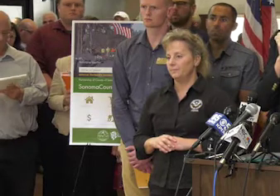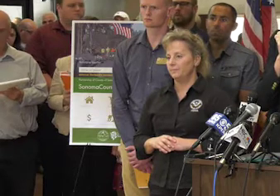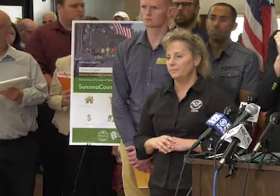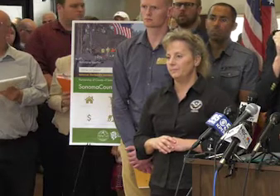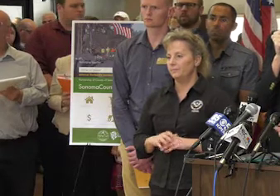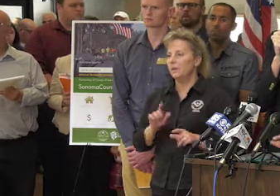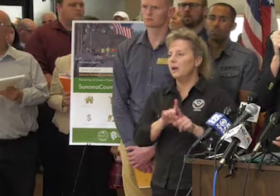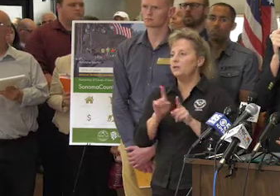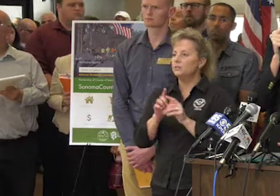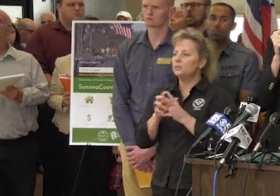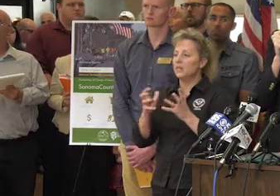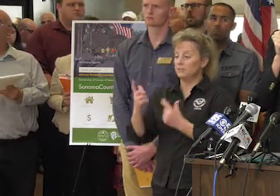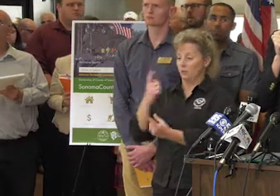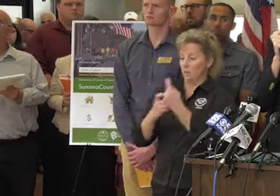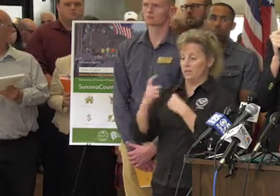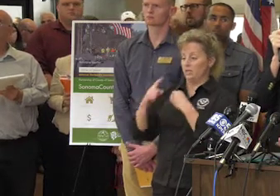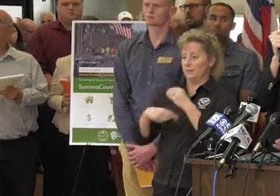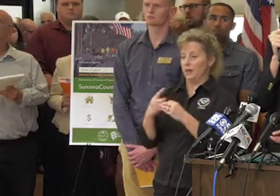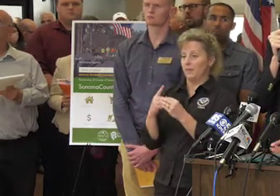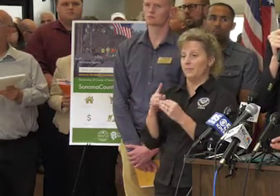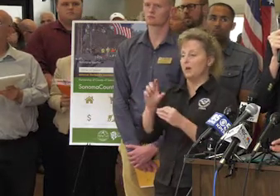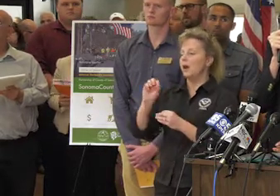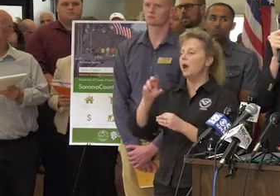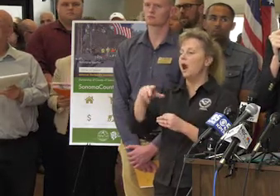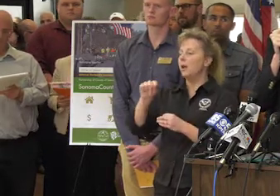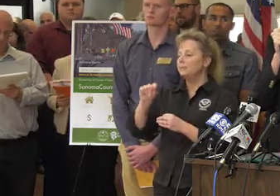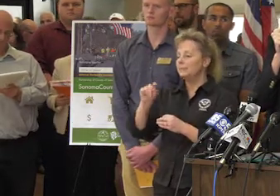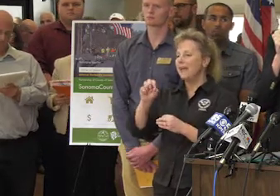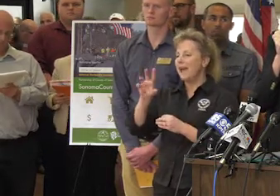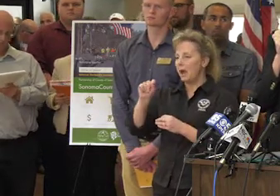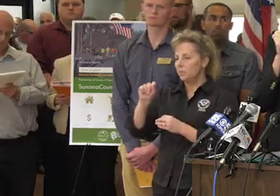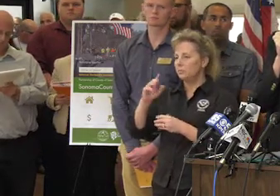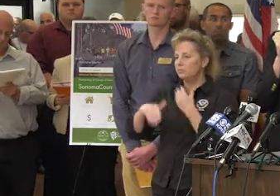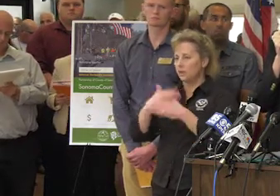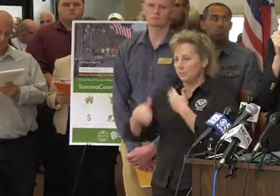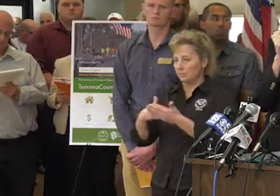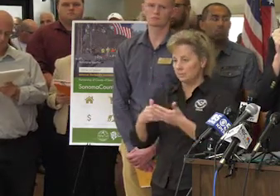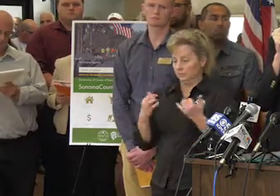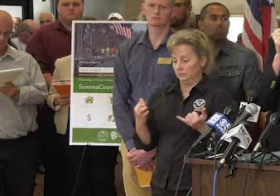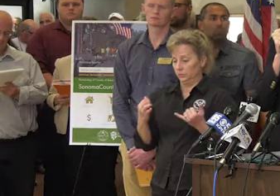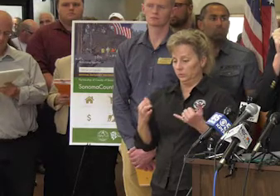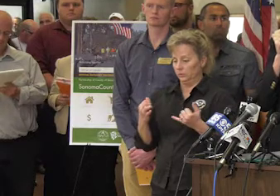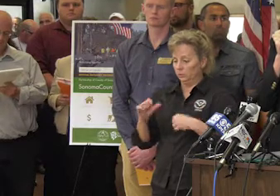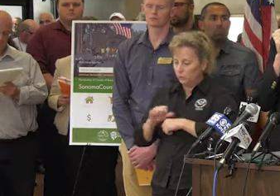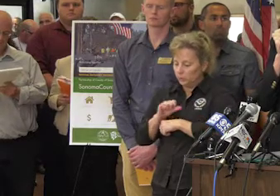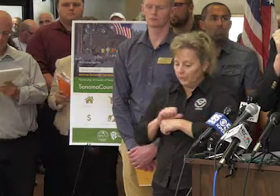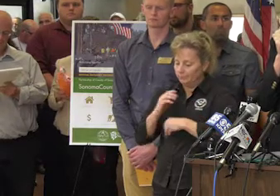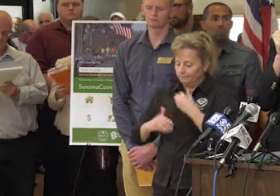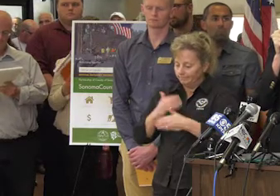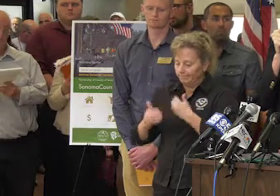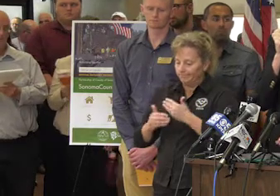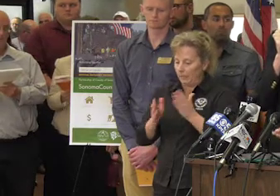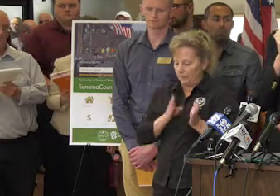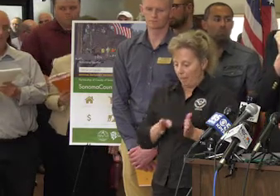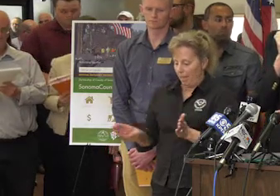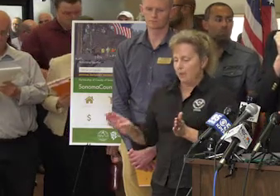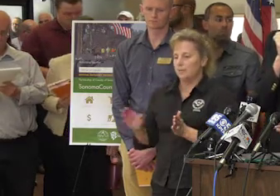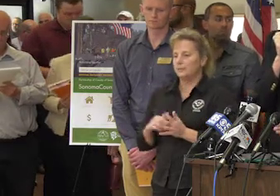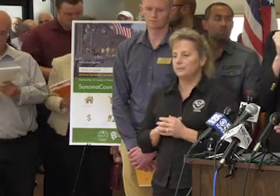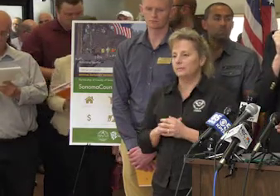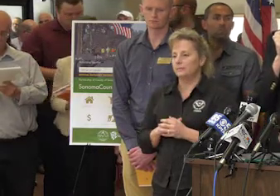There have been lots of questions about the opt-out process. We are currently working on a plan,